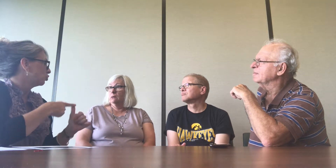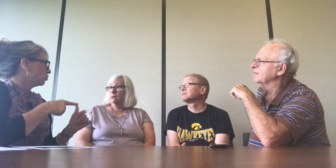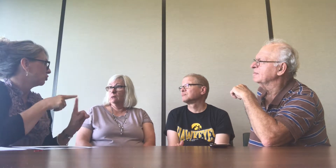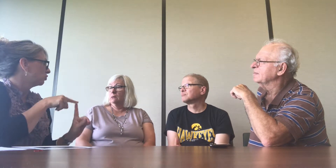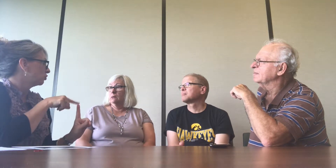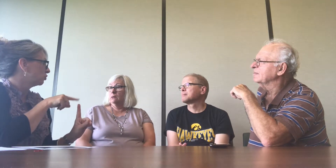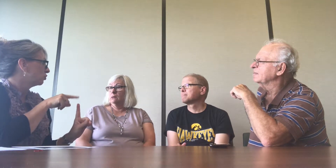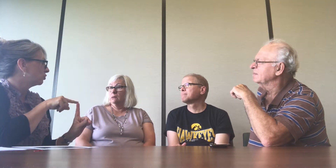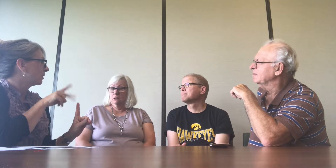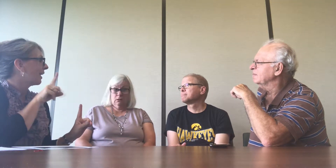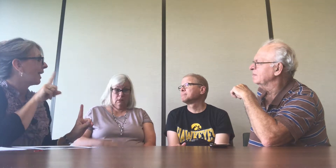she confront the abuser?